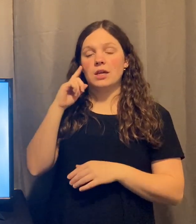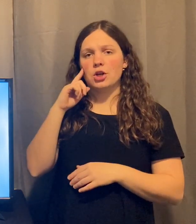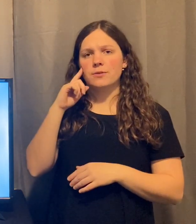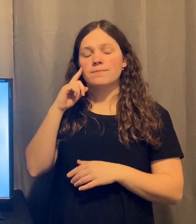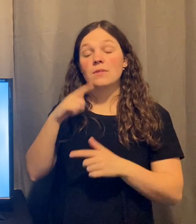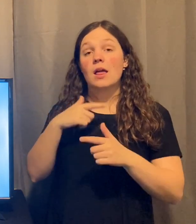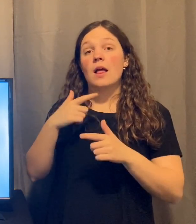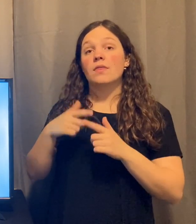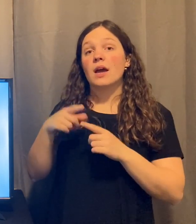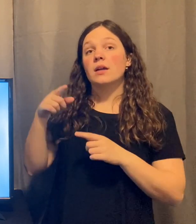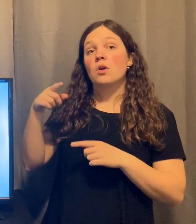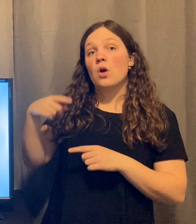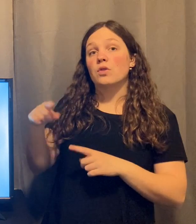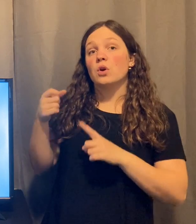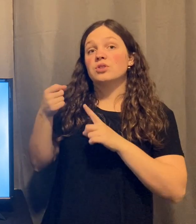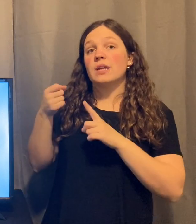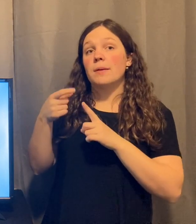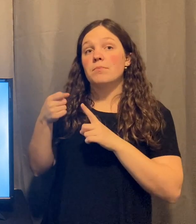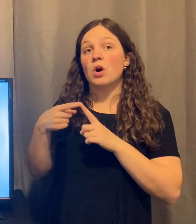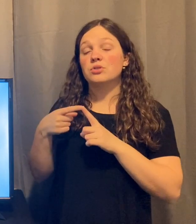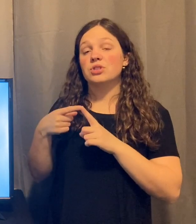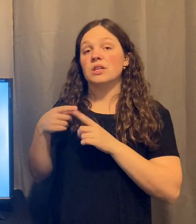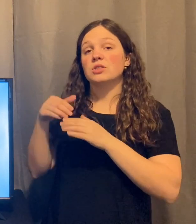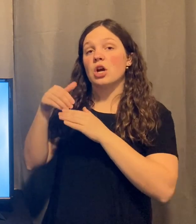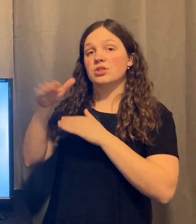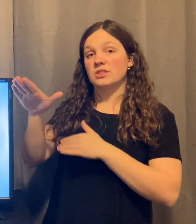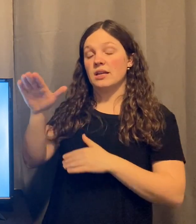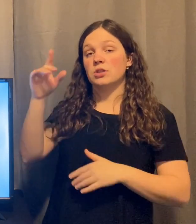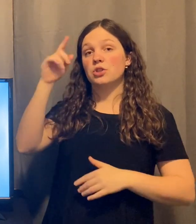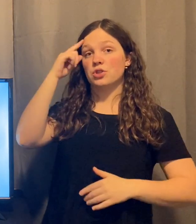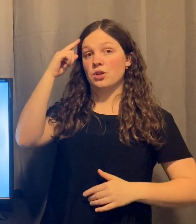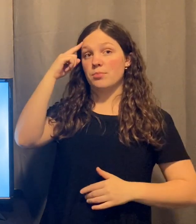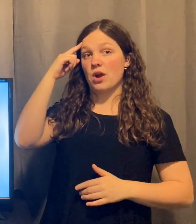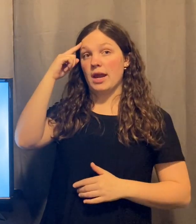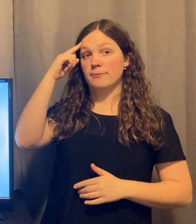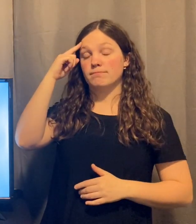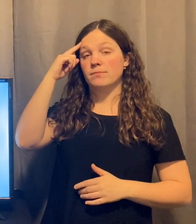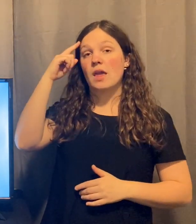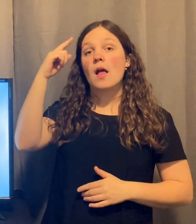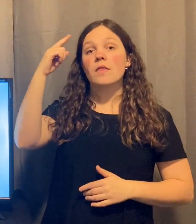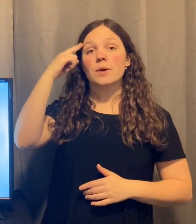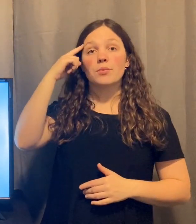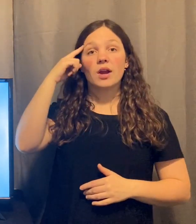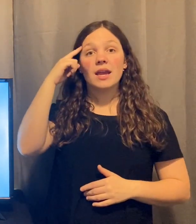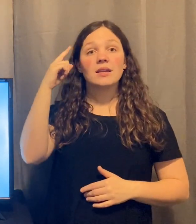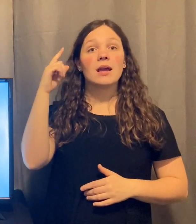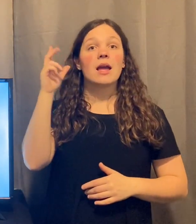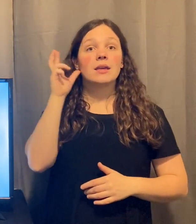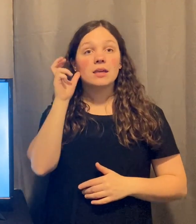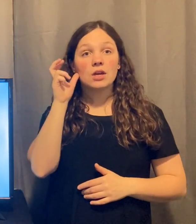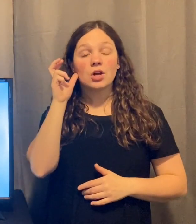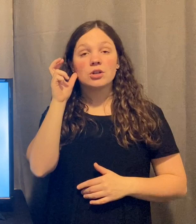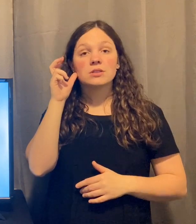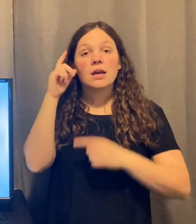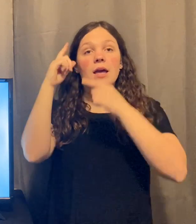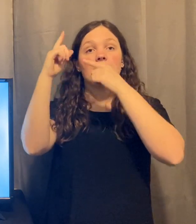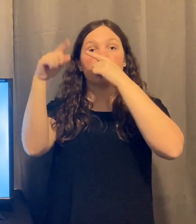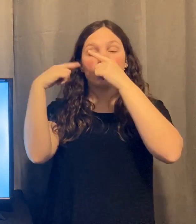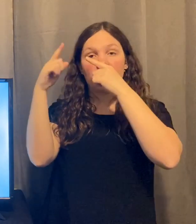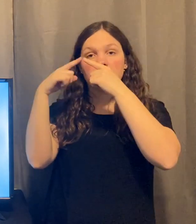ear. Then those impulses are sent to the brain. The brain hears and then